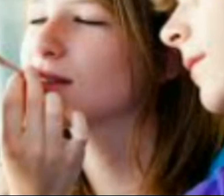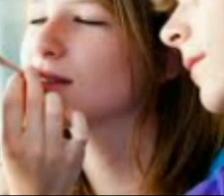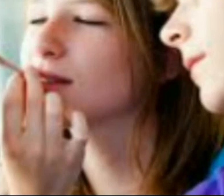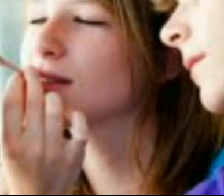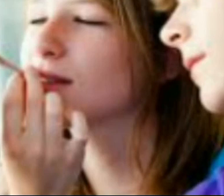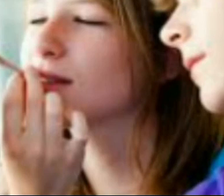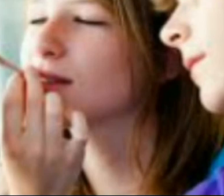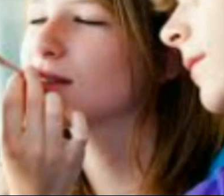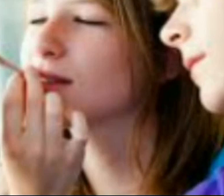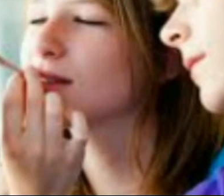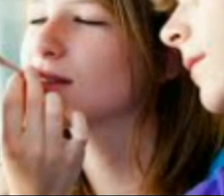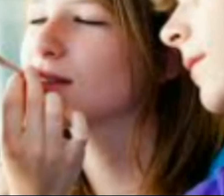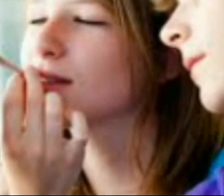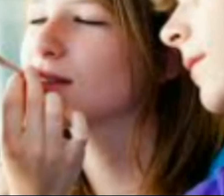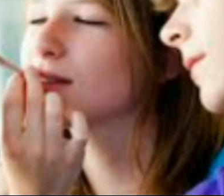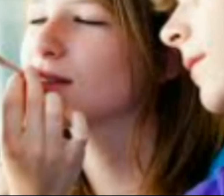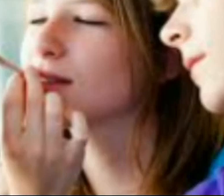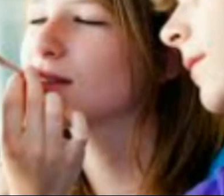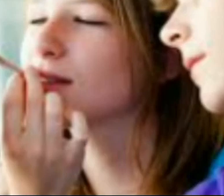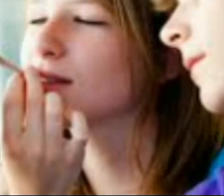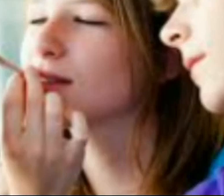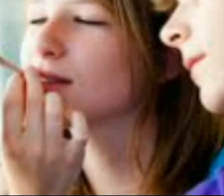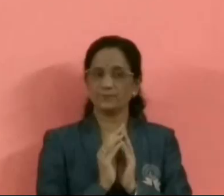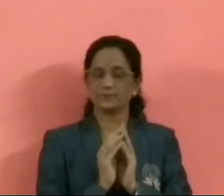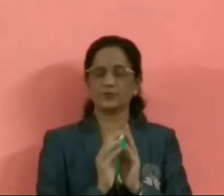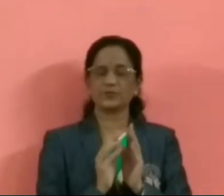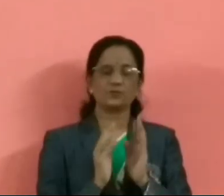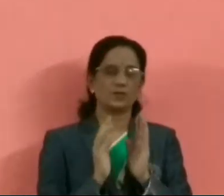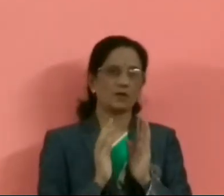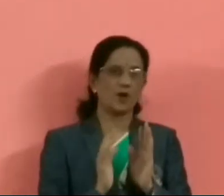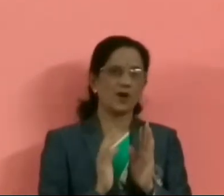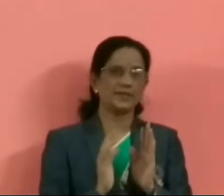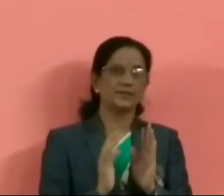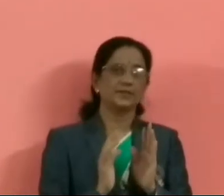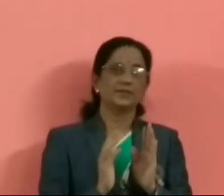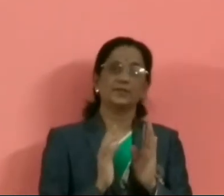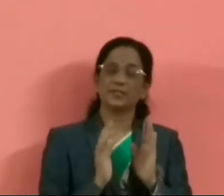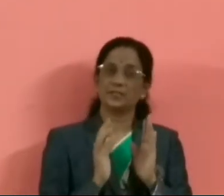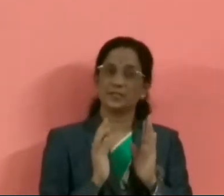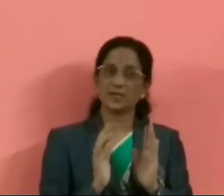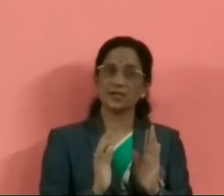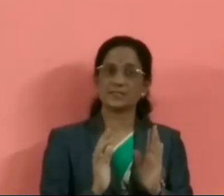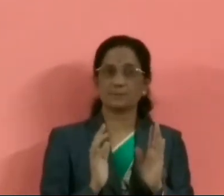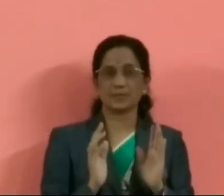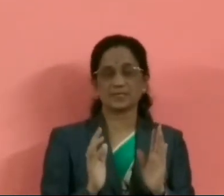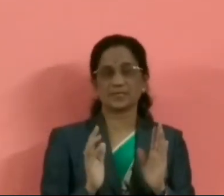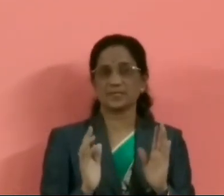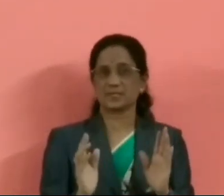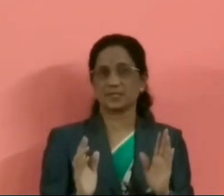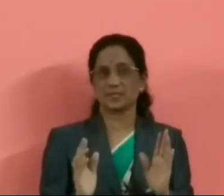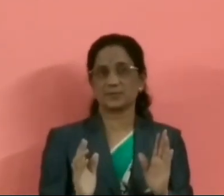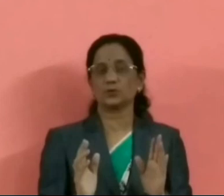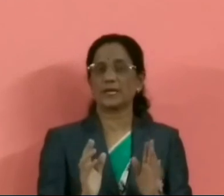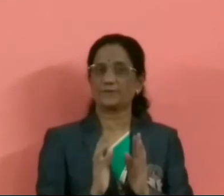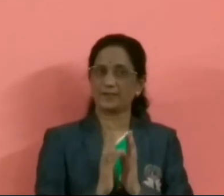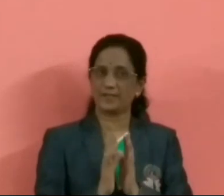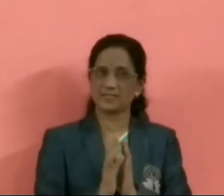and even early death also. We should avoid the drugs persons also, that friends